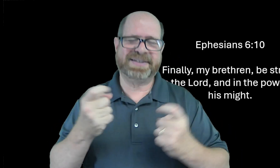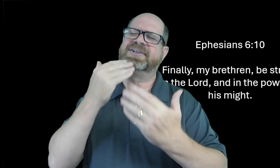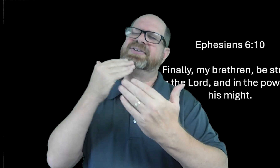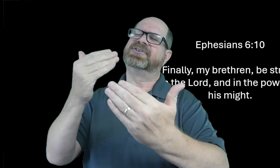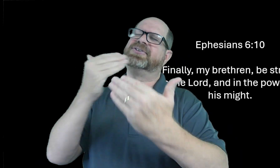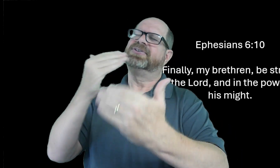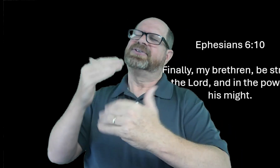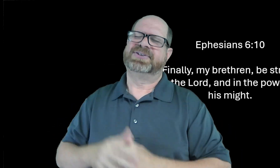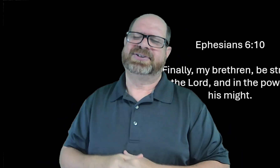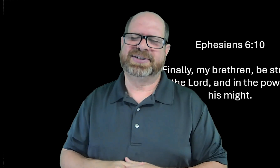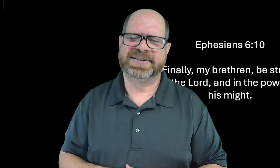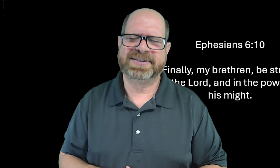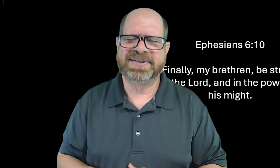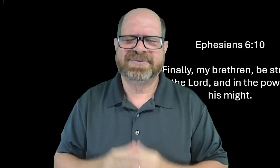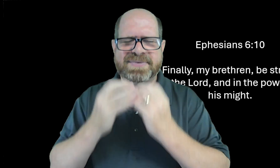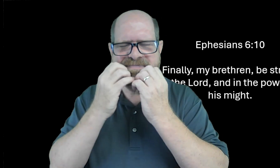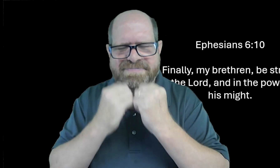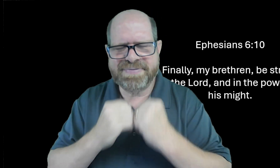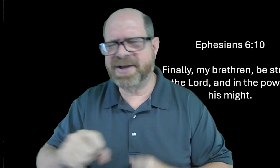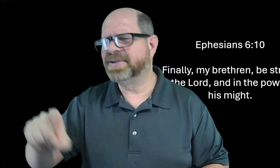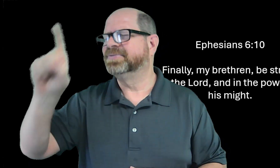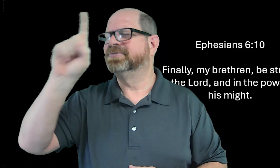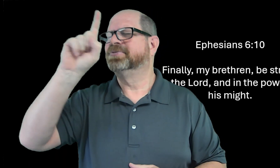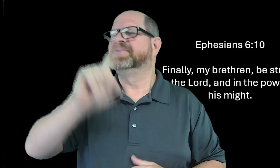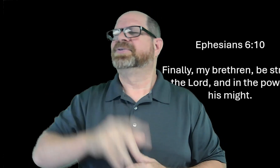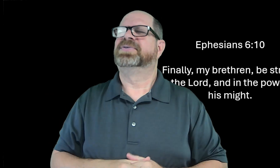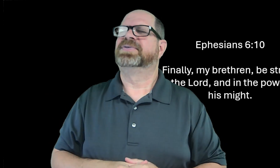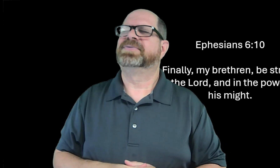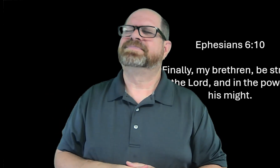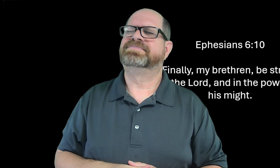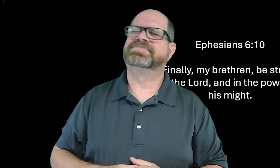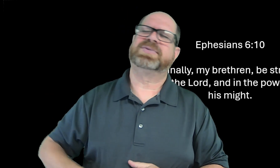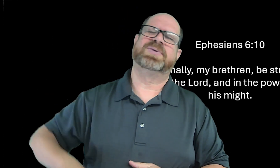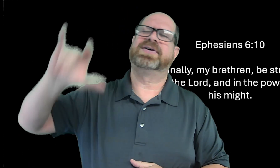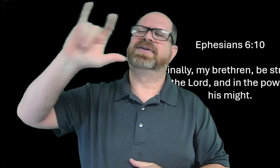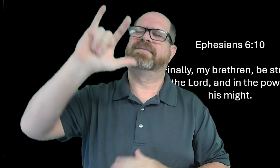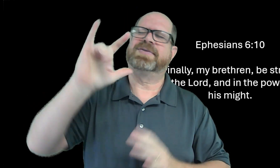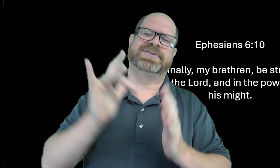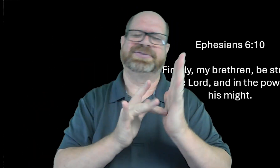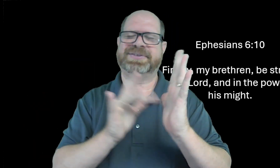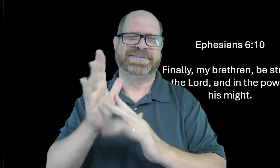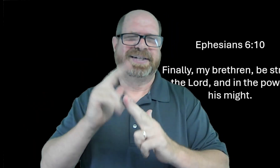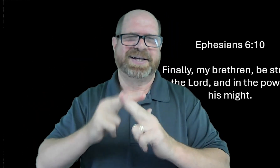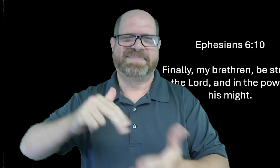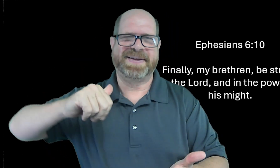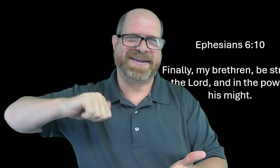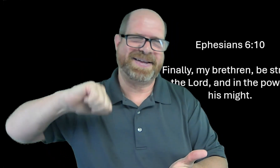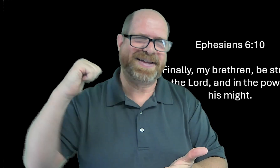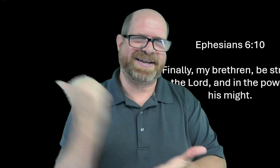our sins, and we thank you. You're precious. We love you in Jesus' name.